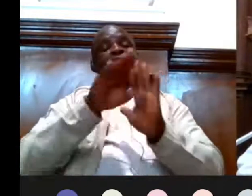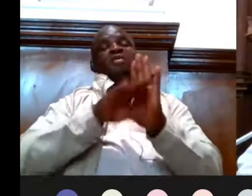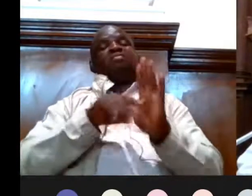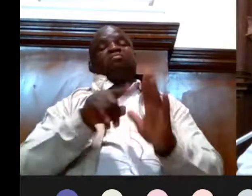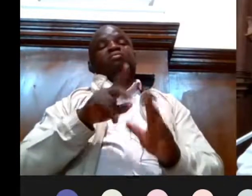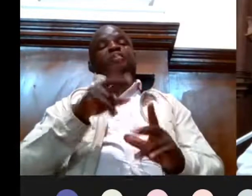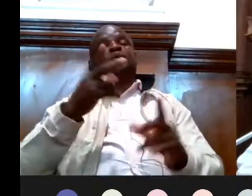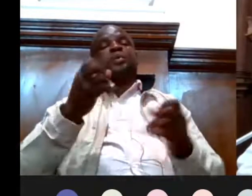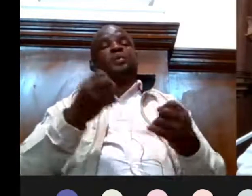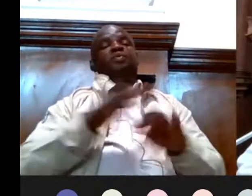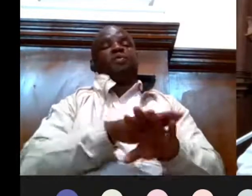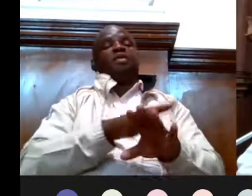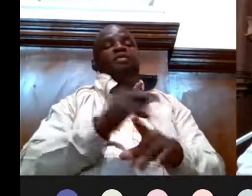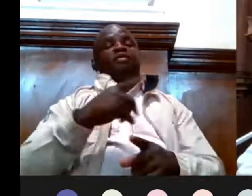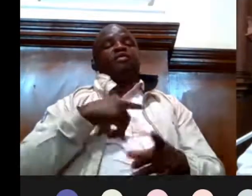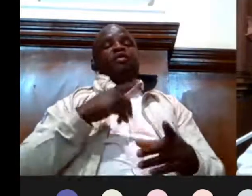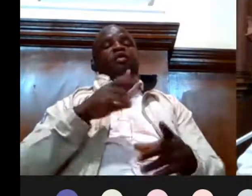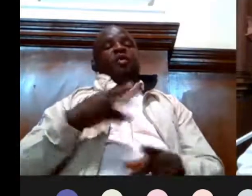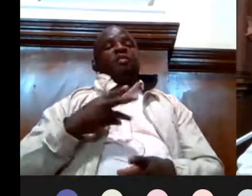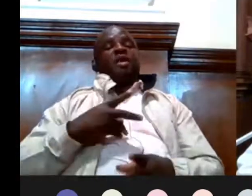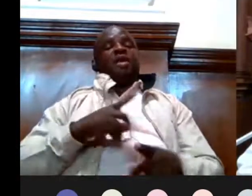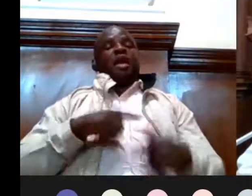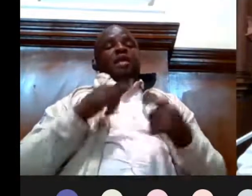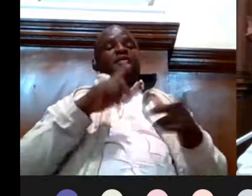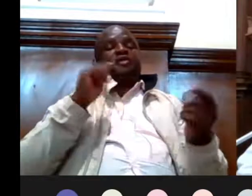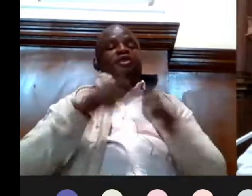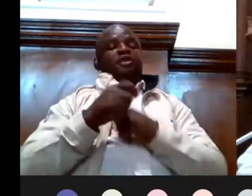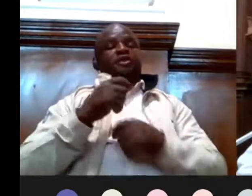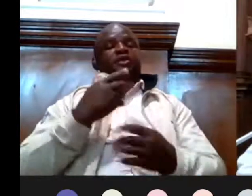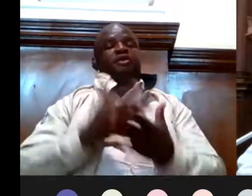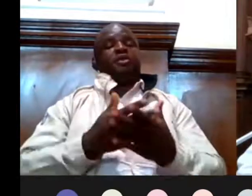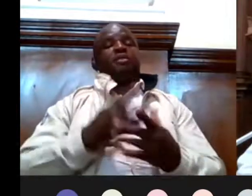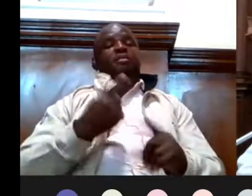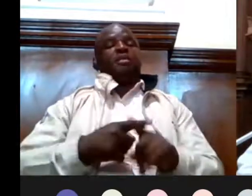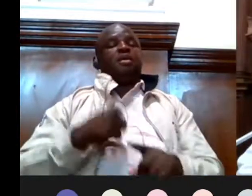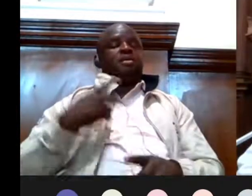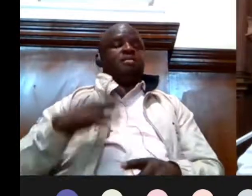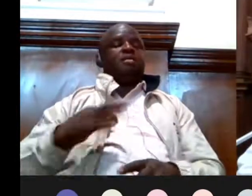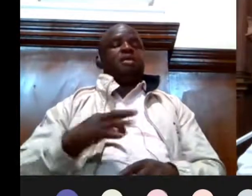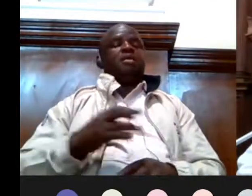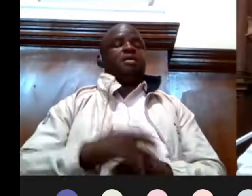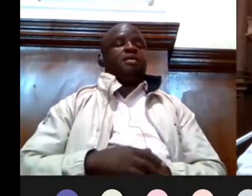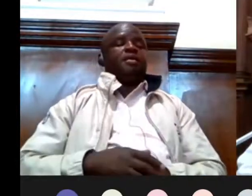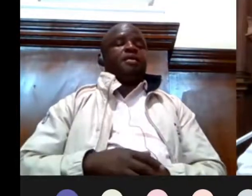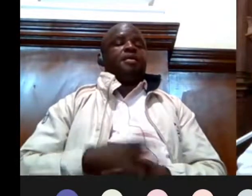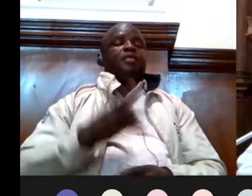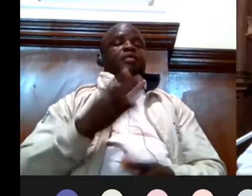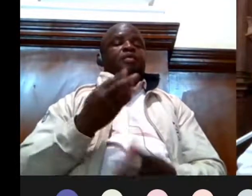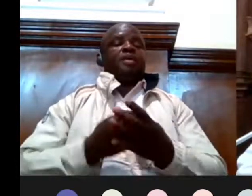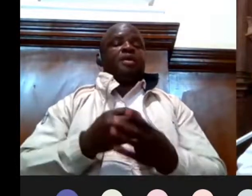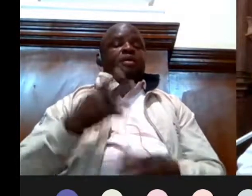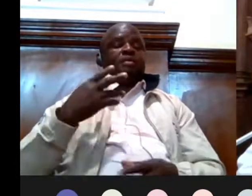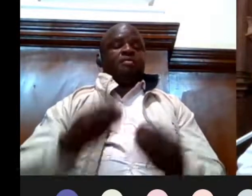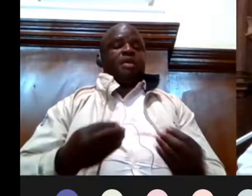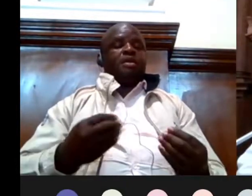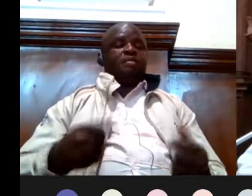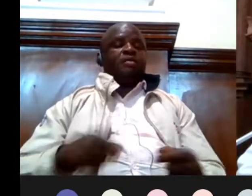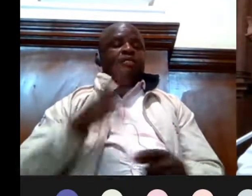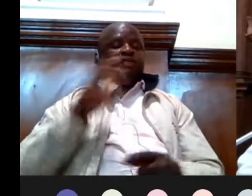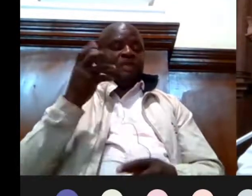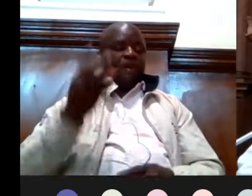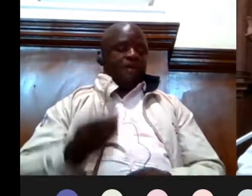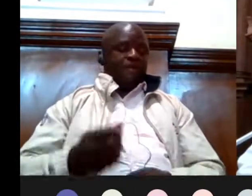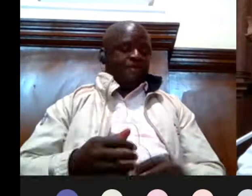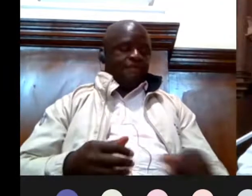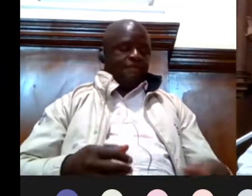tshebetsong ho fetola maphelo a basadi le a banana ba rona le a bana ba rona ka ra